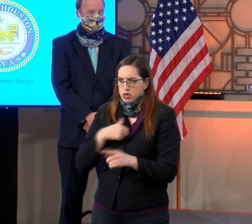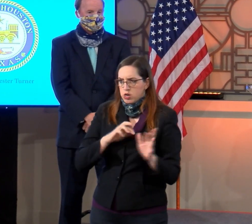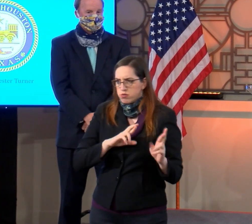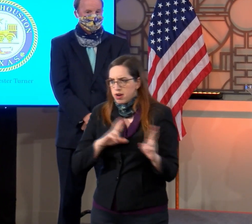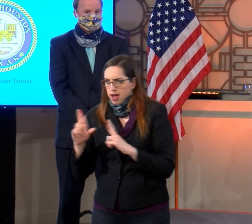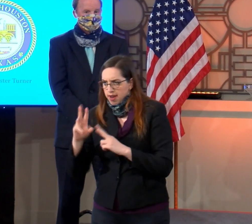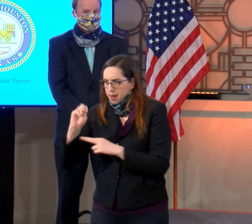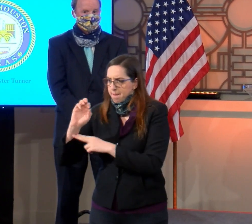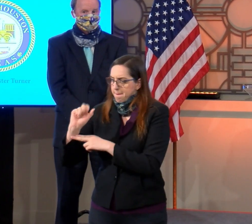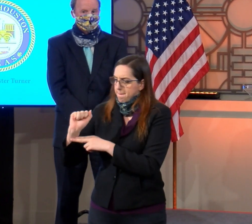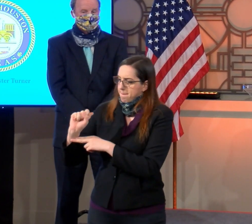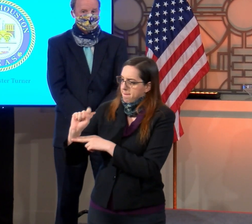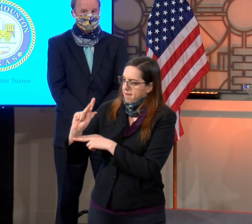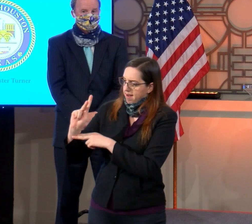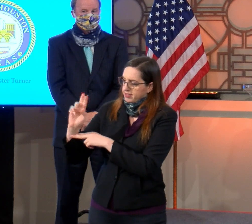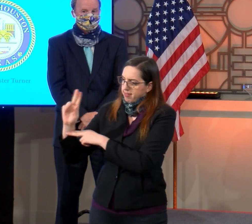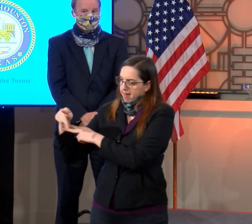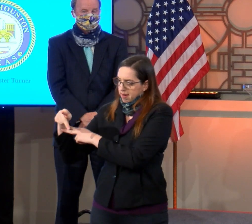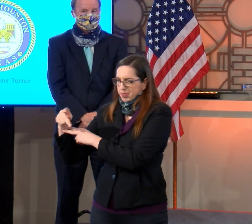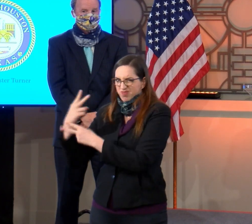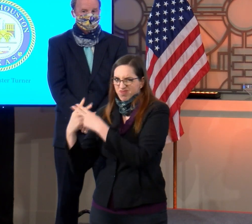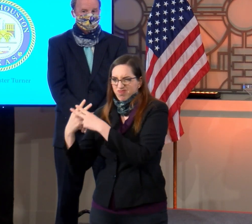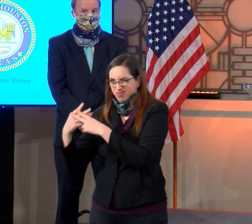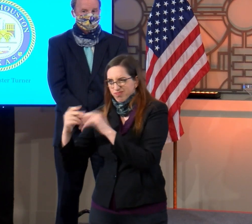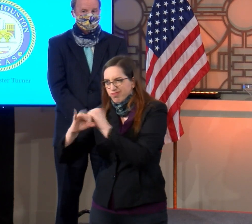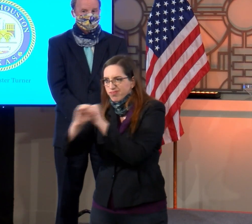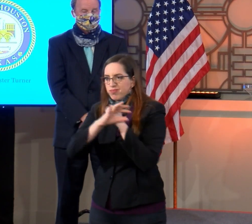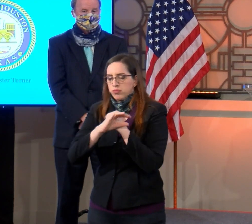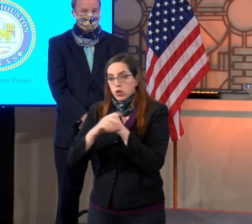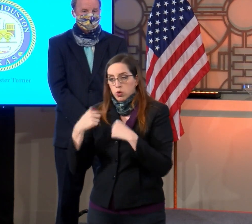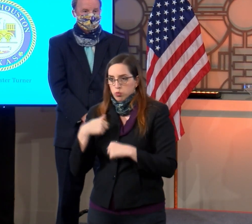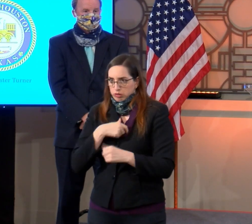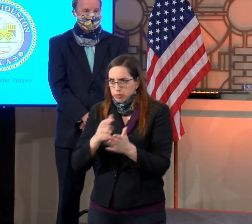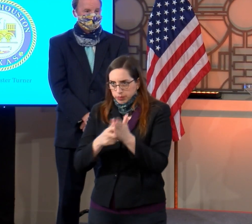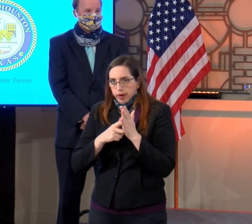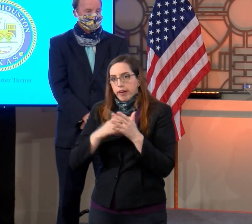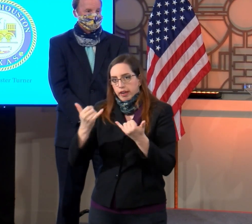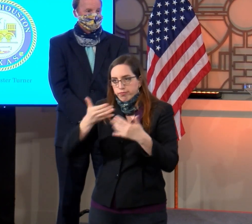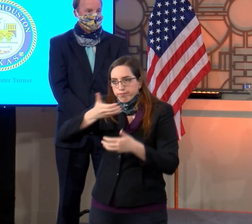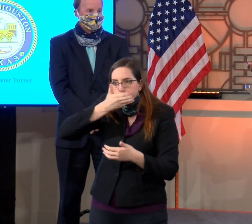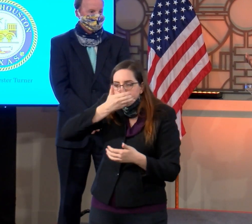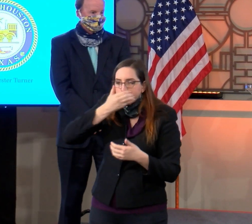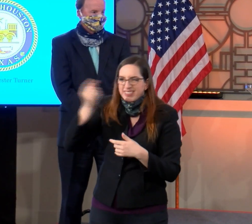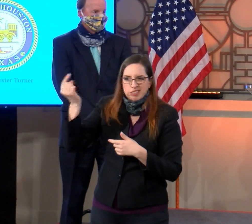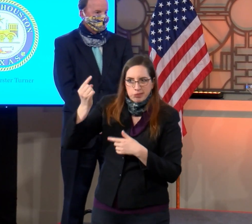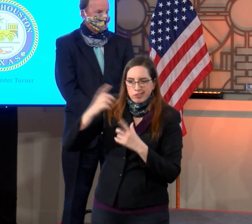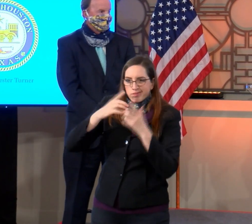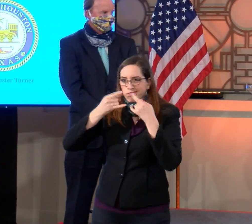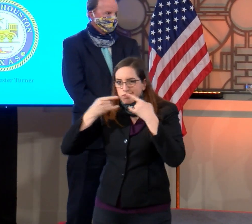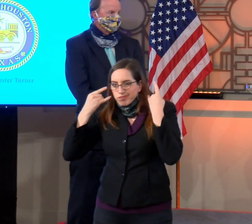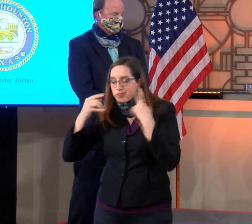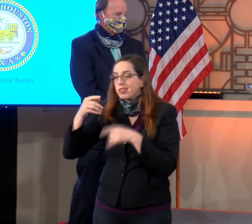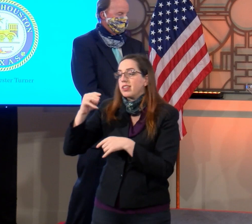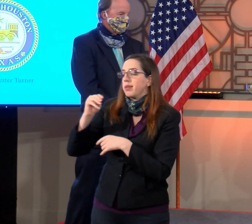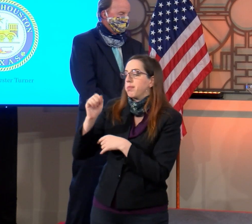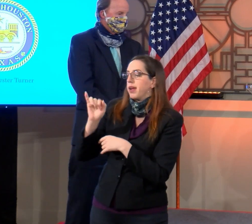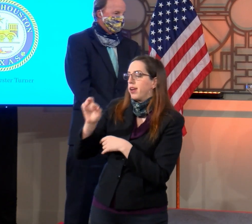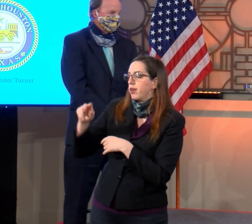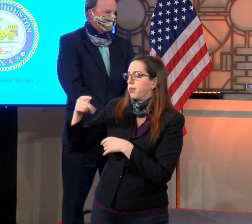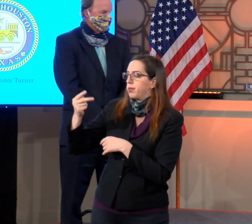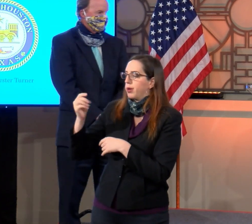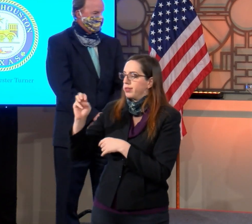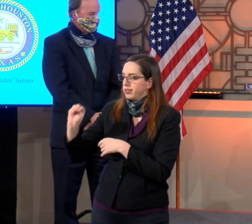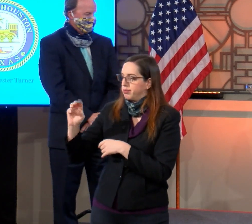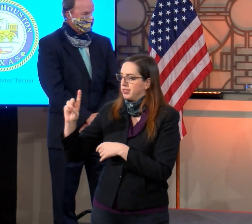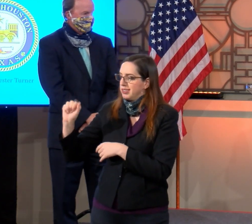Up campaign and the fact that people have been asked to wear some form of facial covering. The members of City Council, Mayor Pro Tem Dave Martin, and all